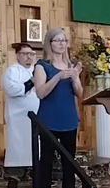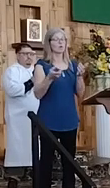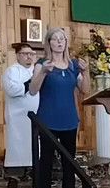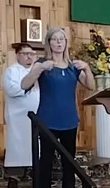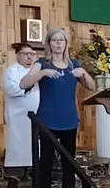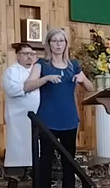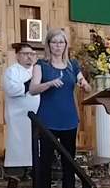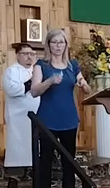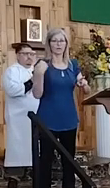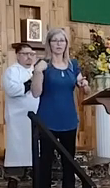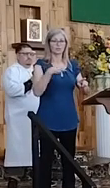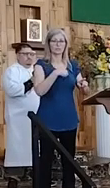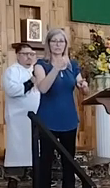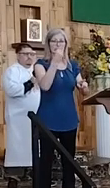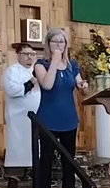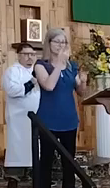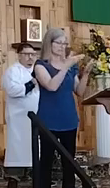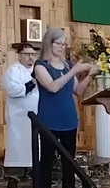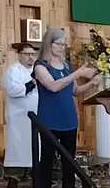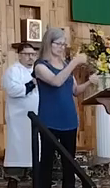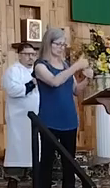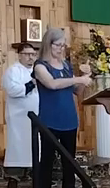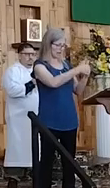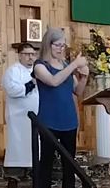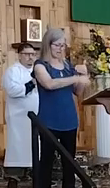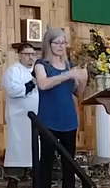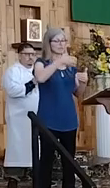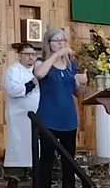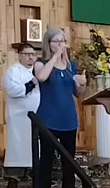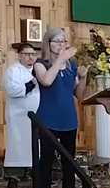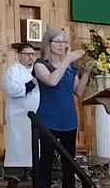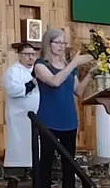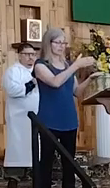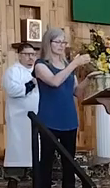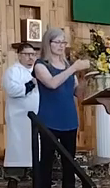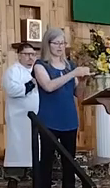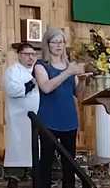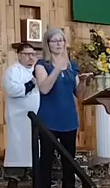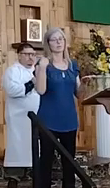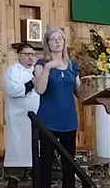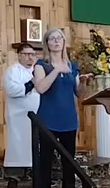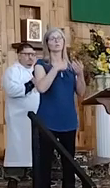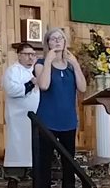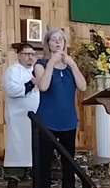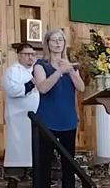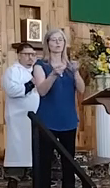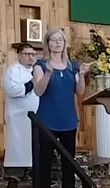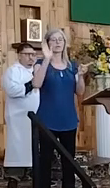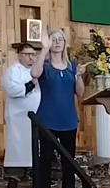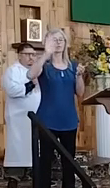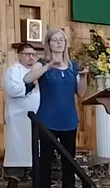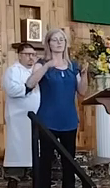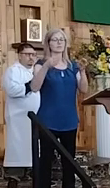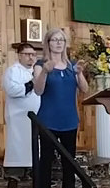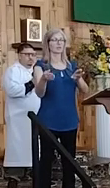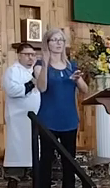When we despair and pain this cup, we proclaim your death,